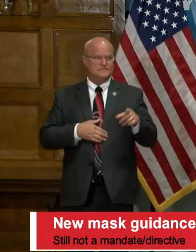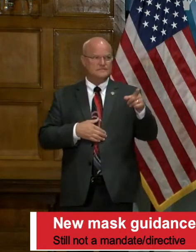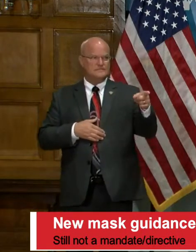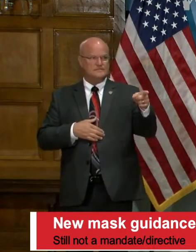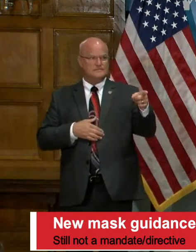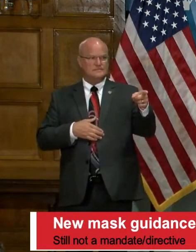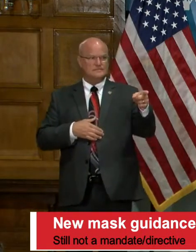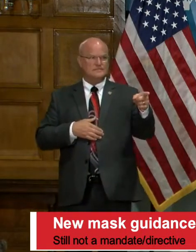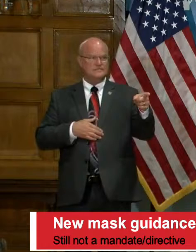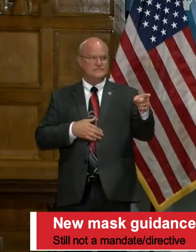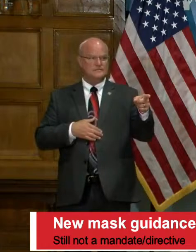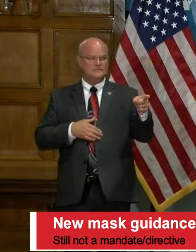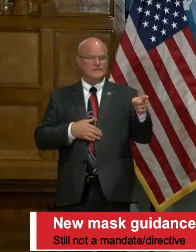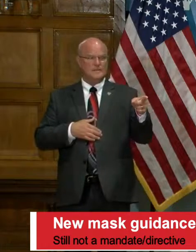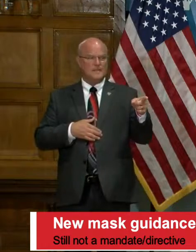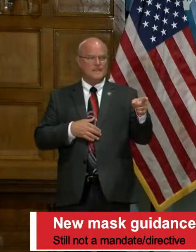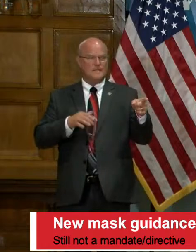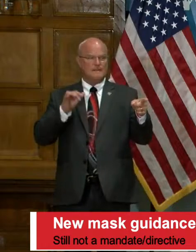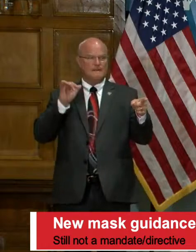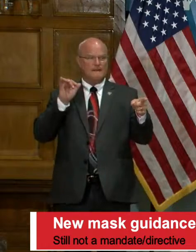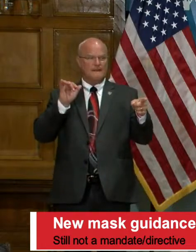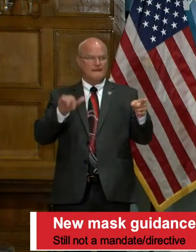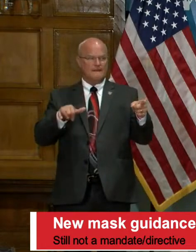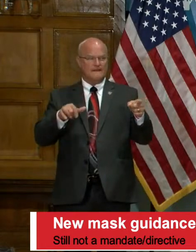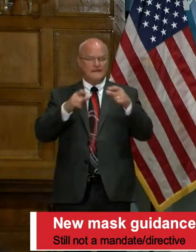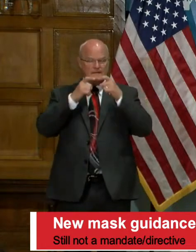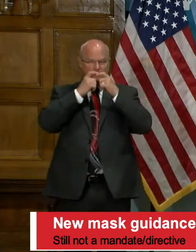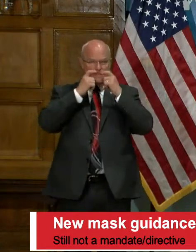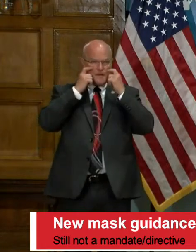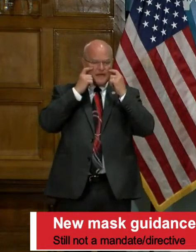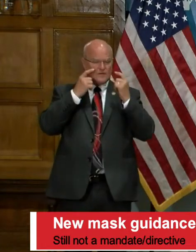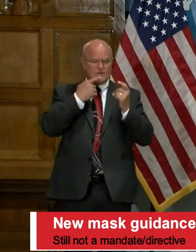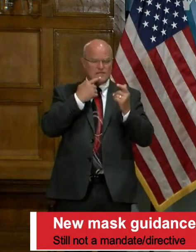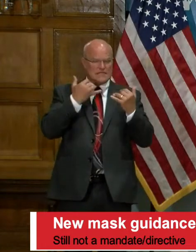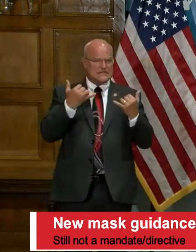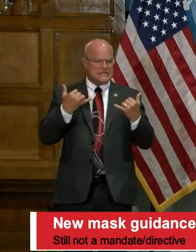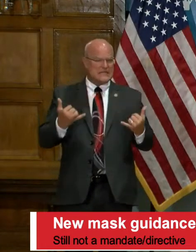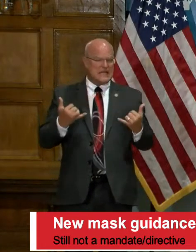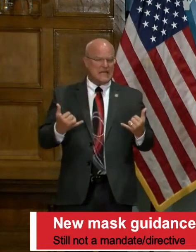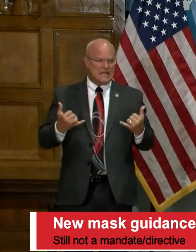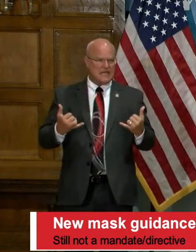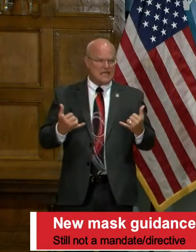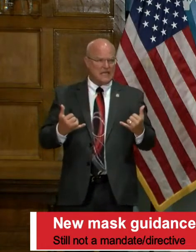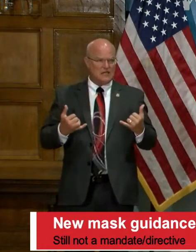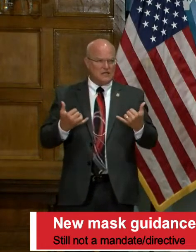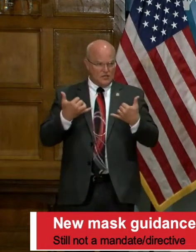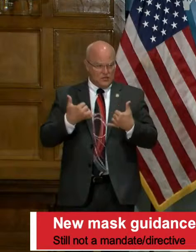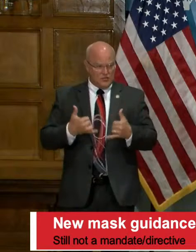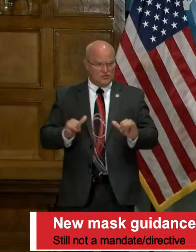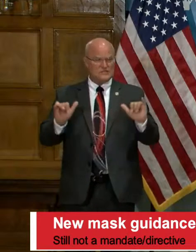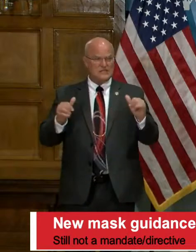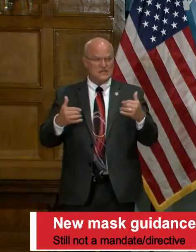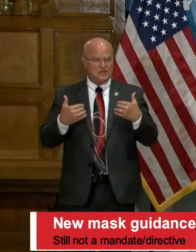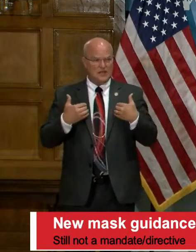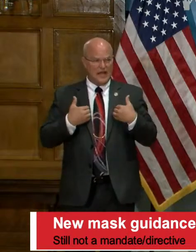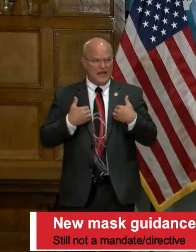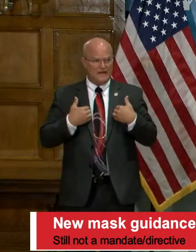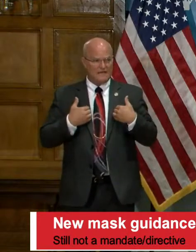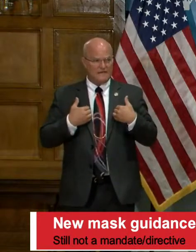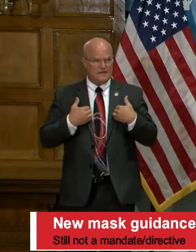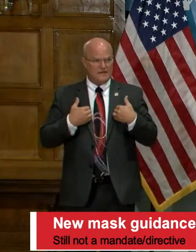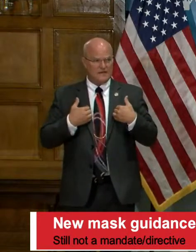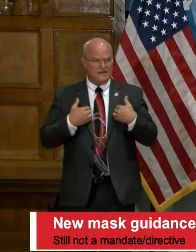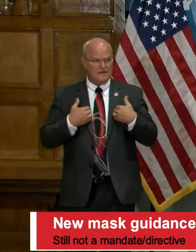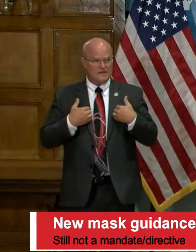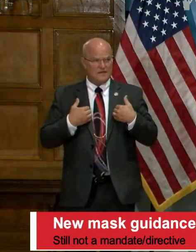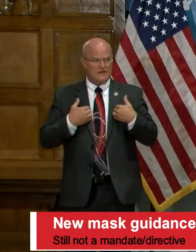With the emphasis on masks and kind of what you're saying today, do you still have, are you still